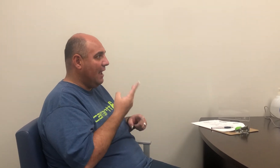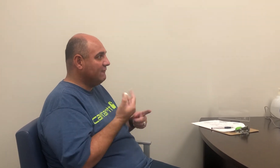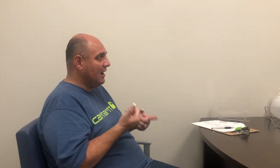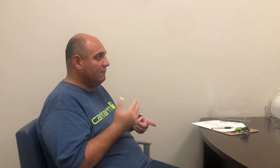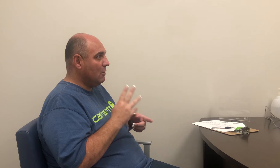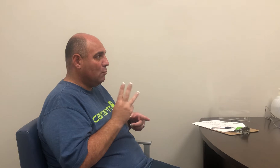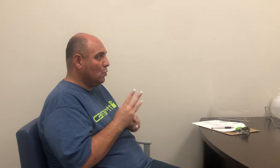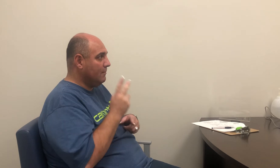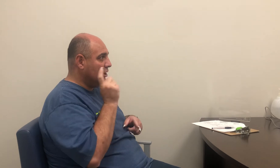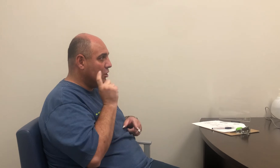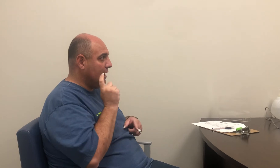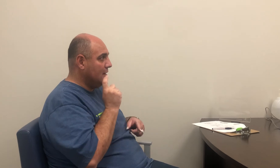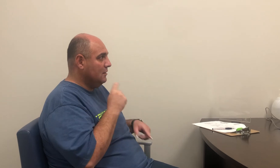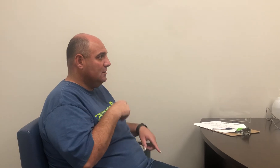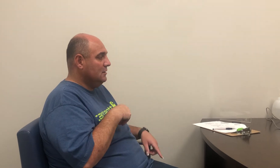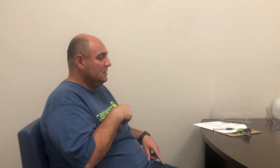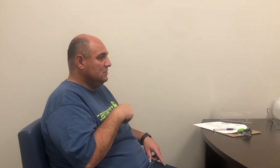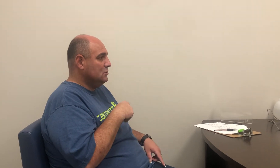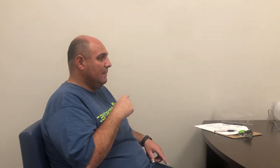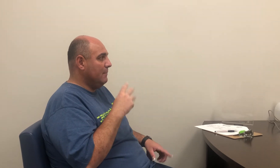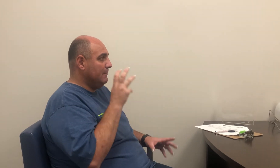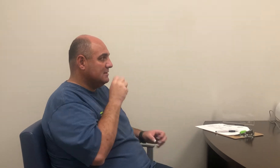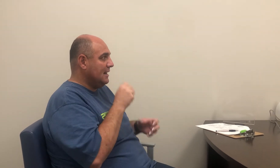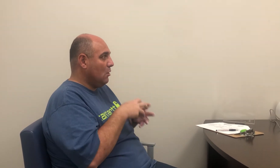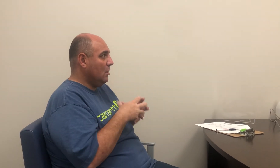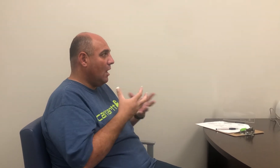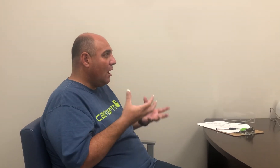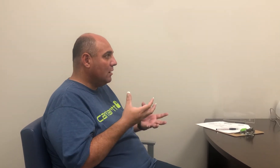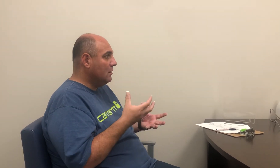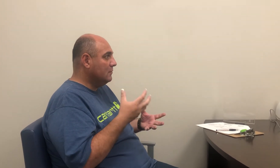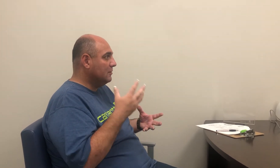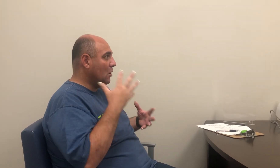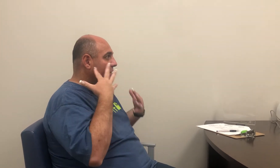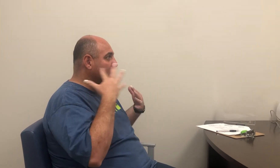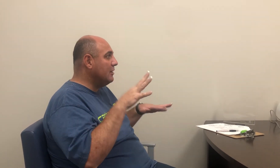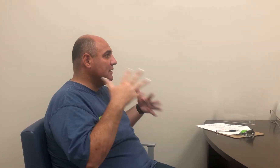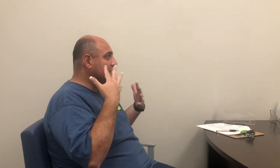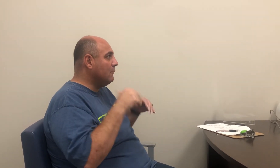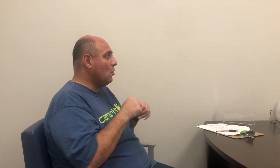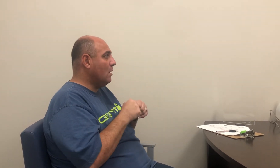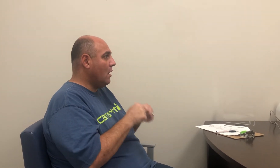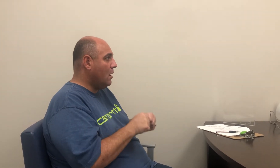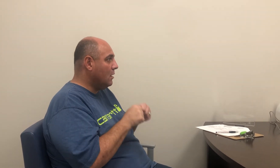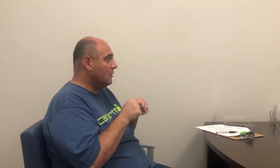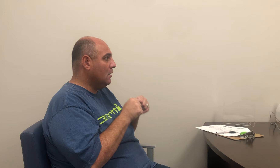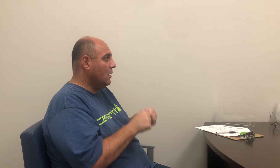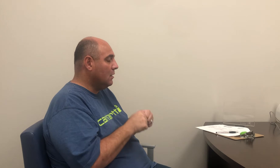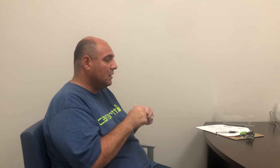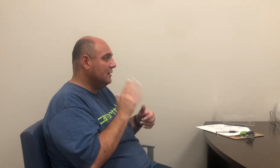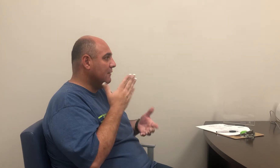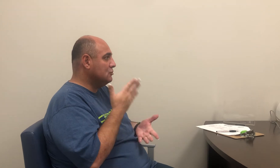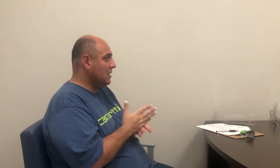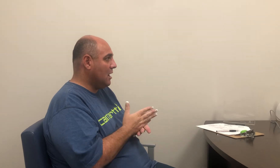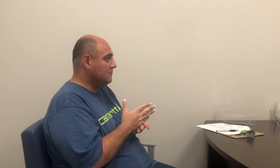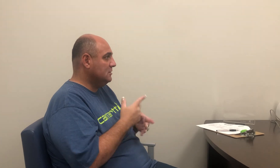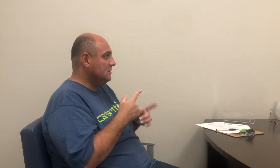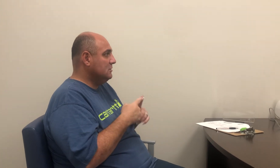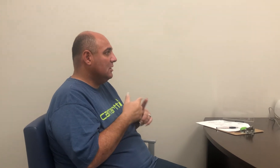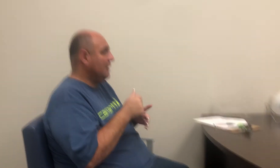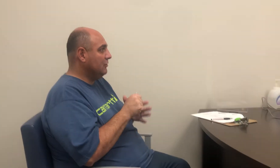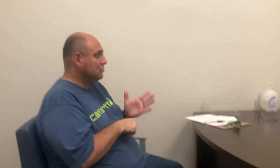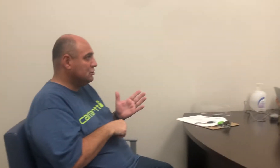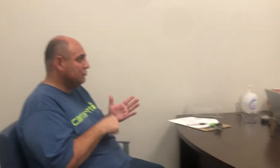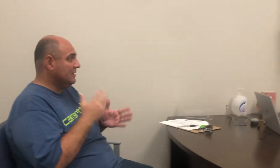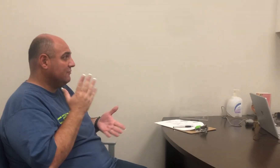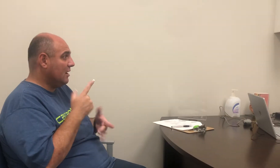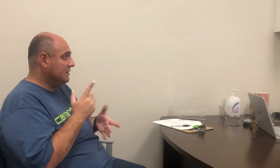year and a half now, and I've worn my hearing aid. So I've been missing out a lot, but all the ringing kept going on and on, and it never stopped. So